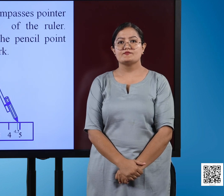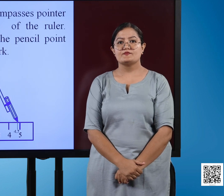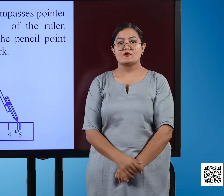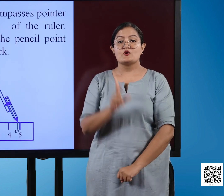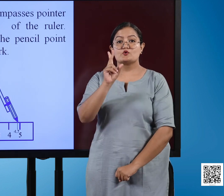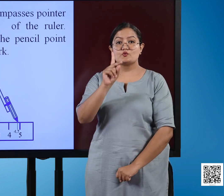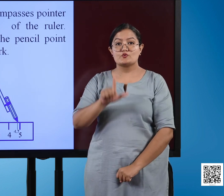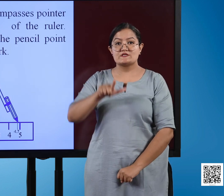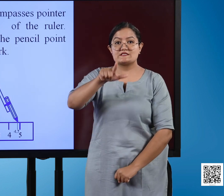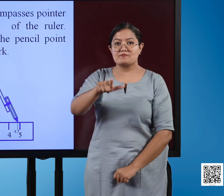Step 2.